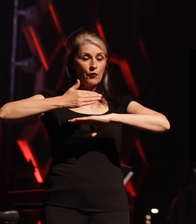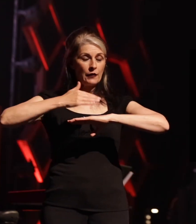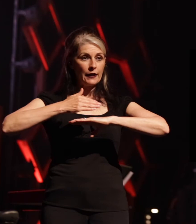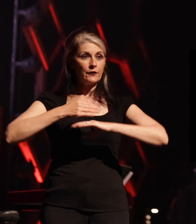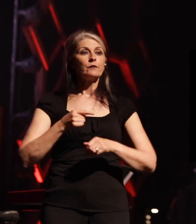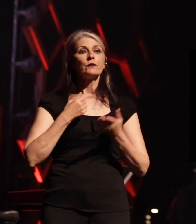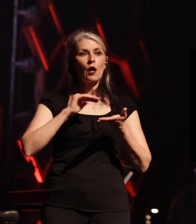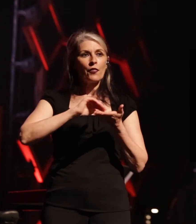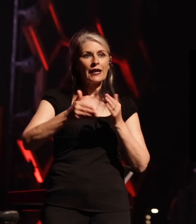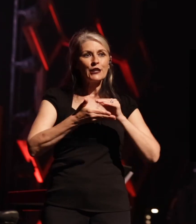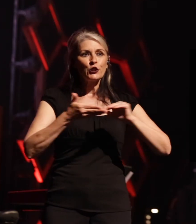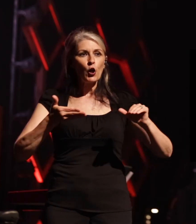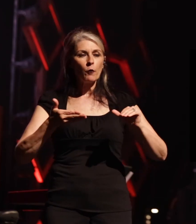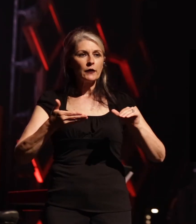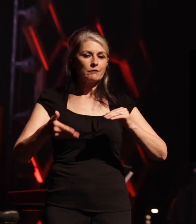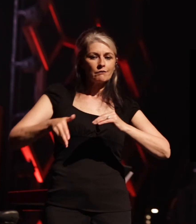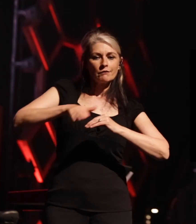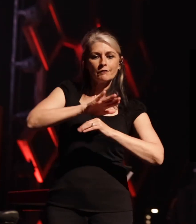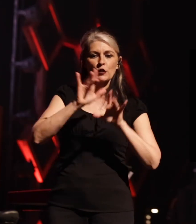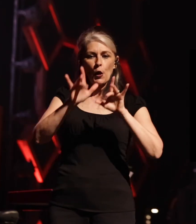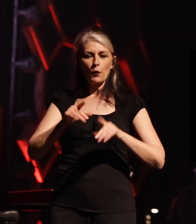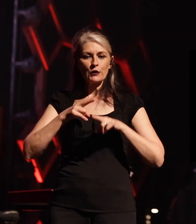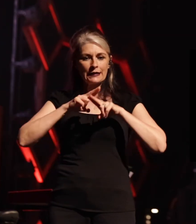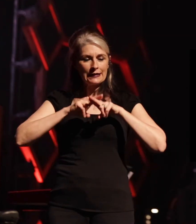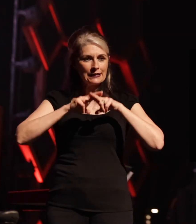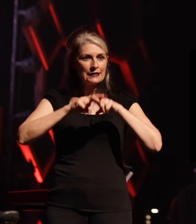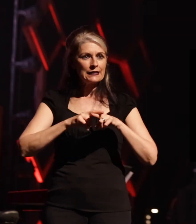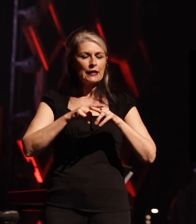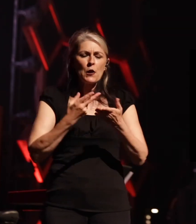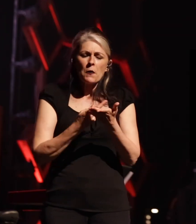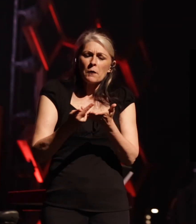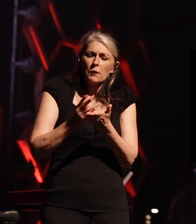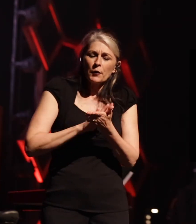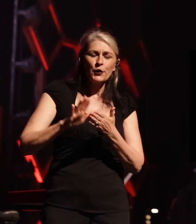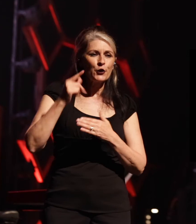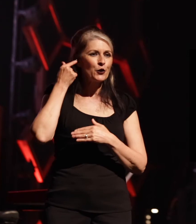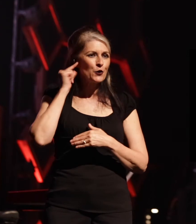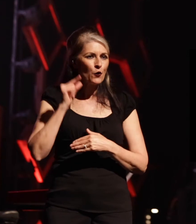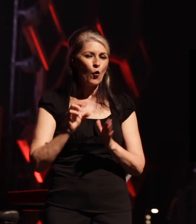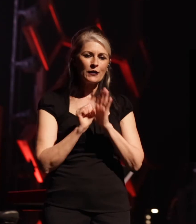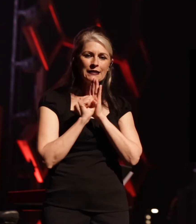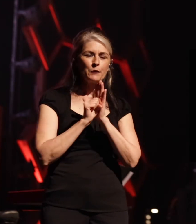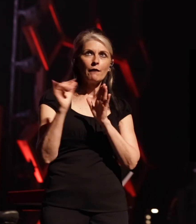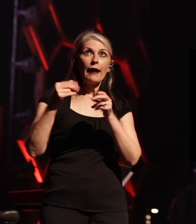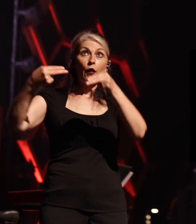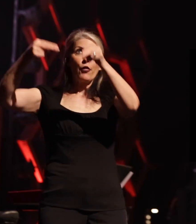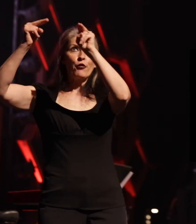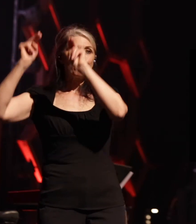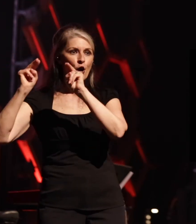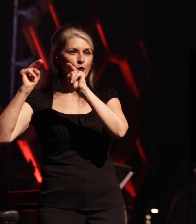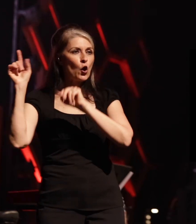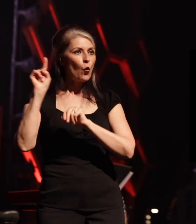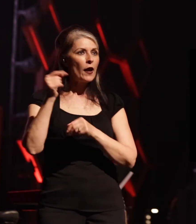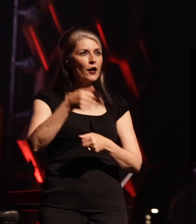mercy seat, and it was made of pure gold that symbolized really like the throne of God, the place where God would